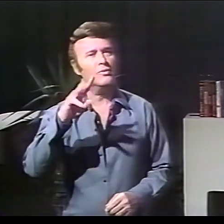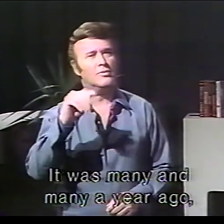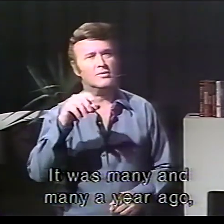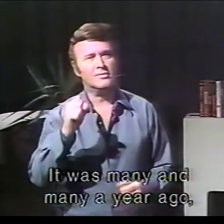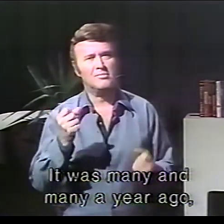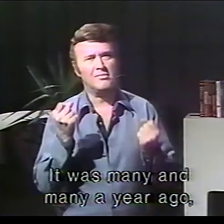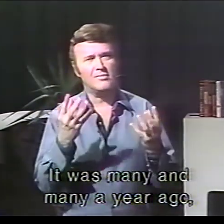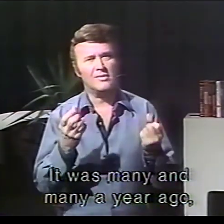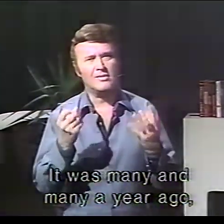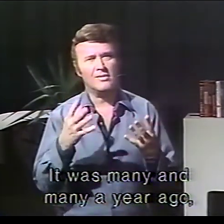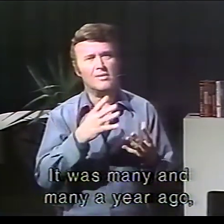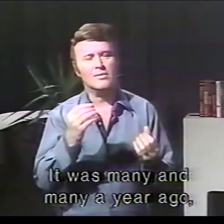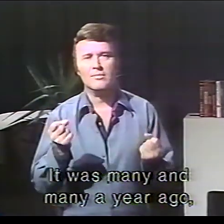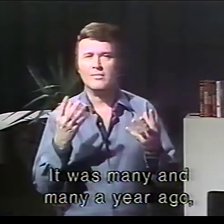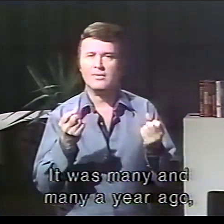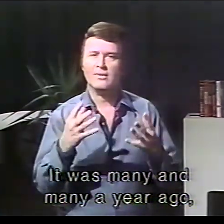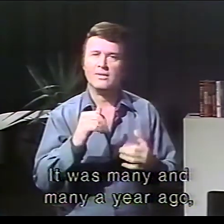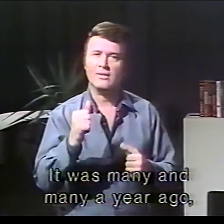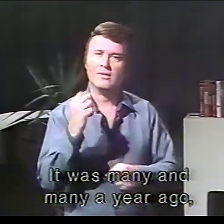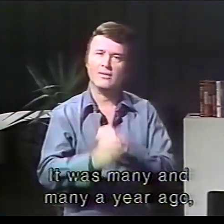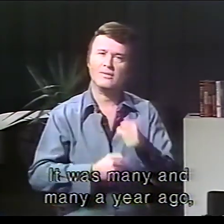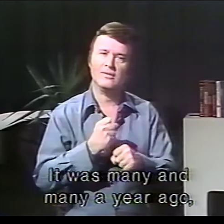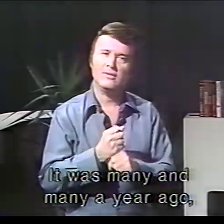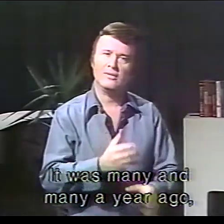It was many and many a year ago,